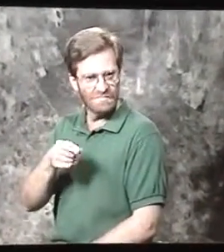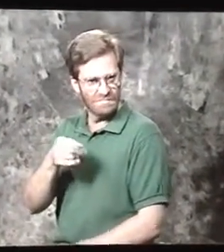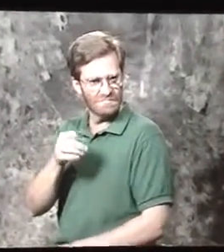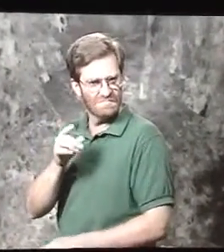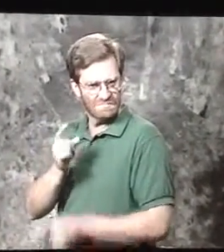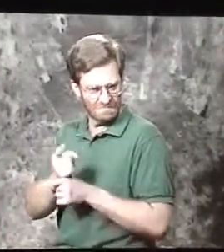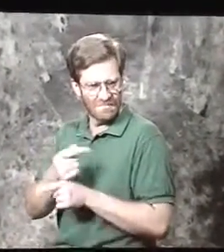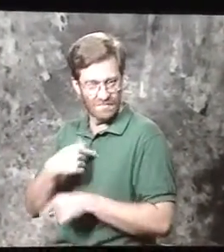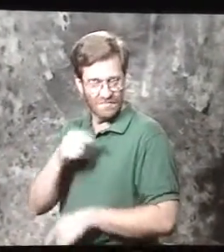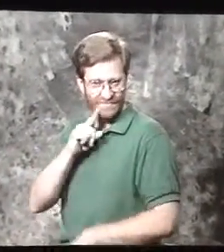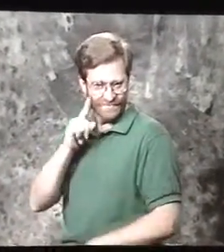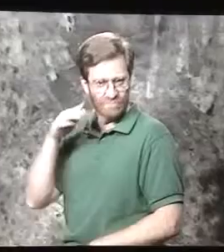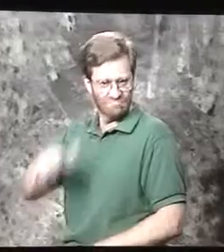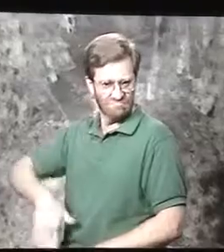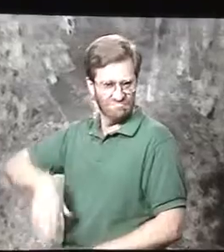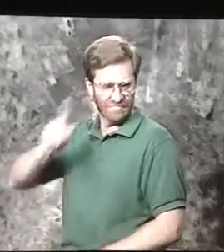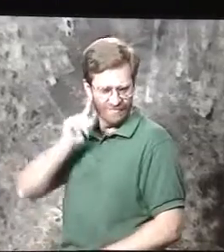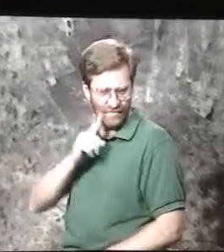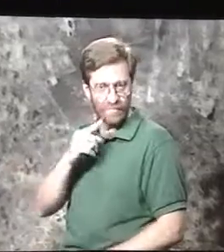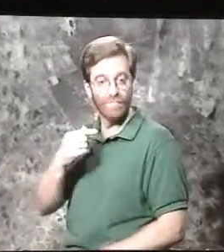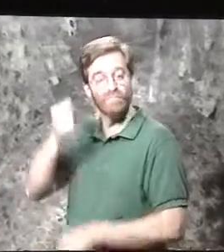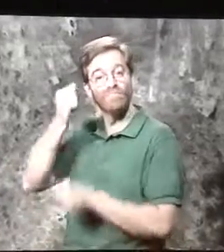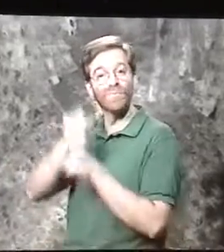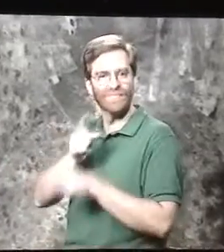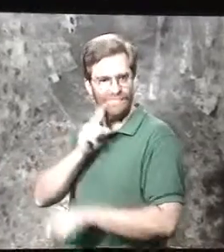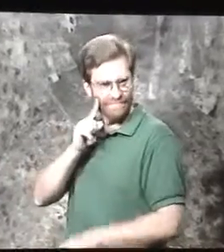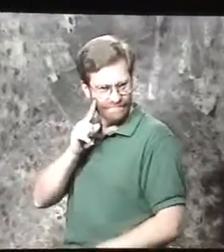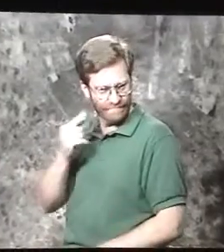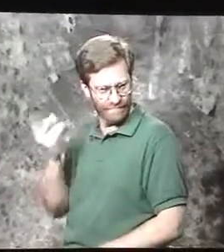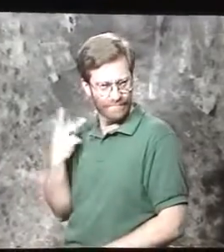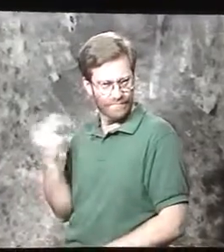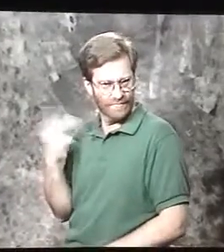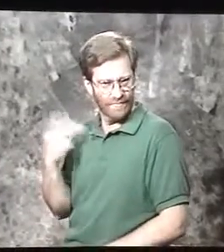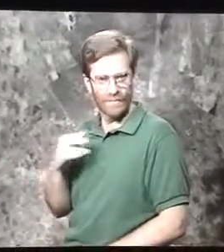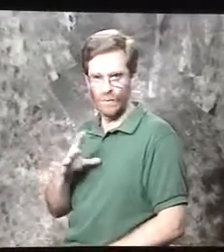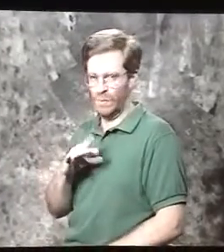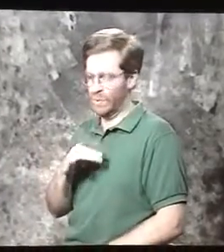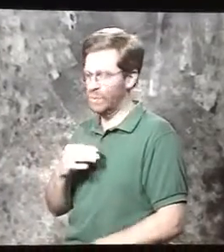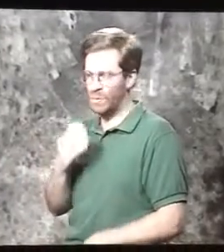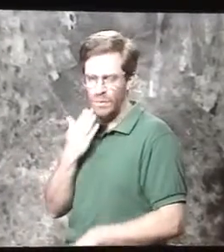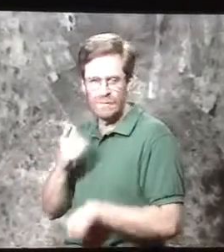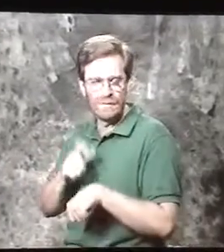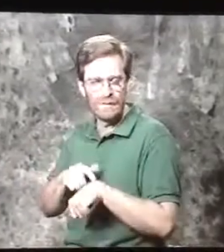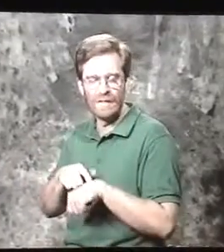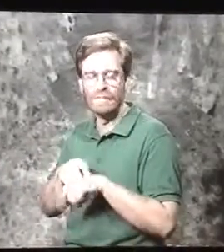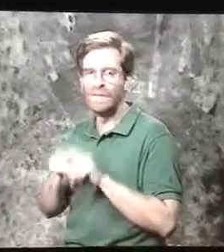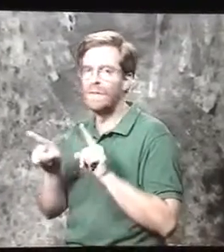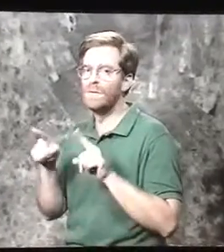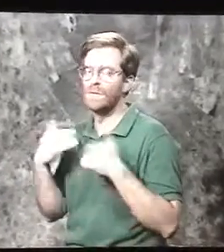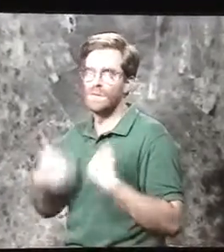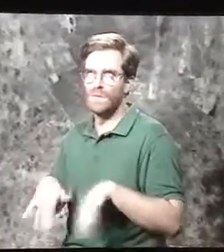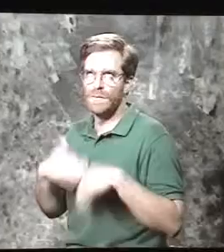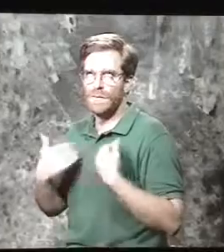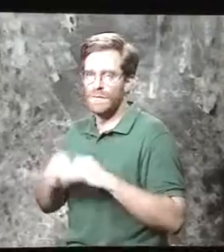Do you know that I'm deaf? I'm deaf, and I grew up deaf. And my brother's deaf as well. Well, so we had so many good times.